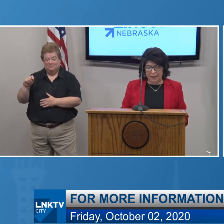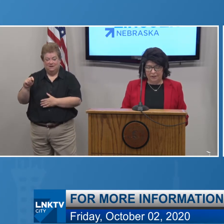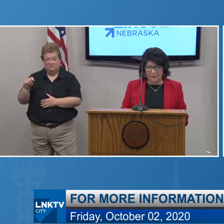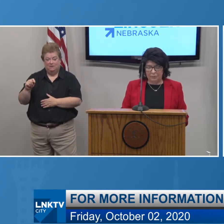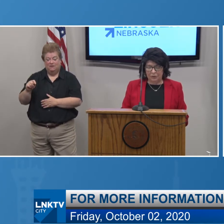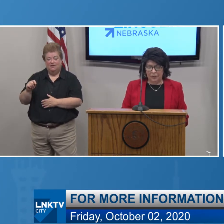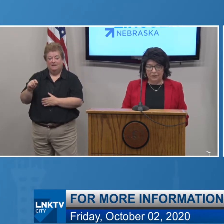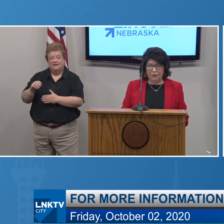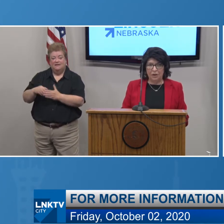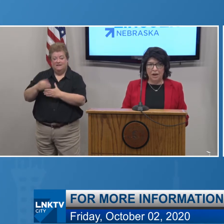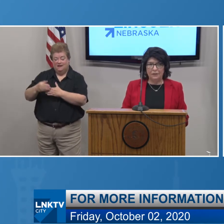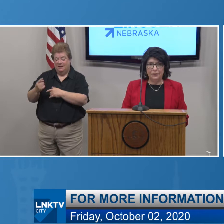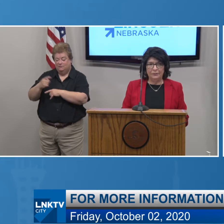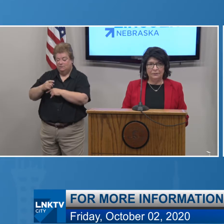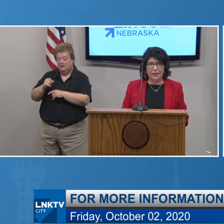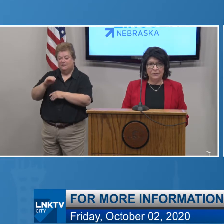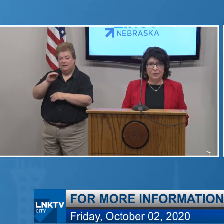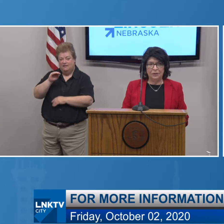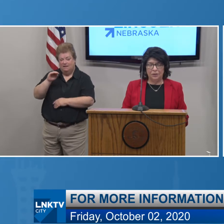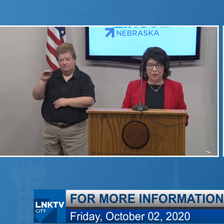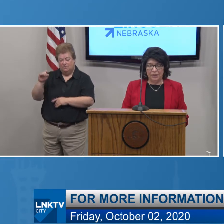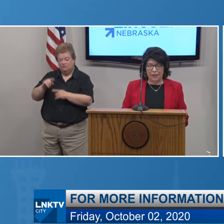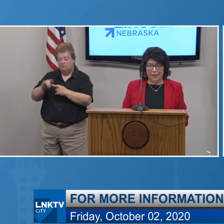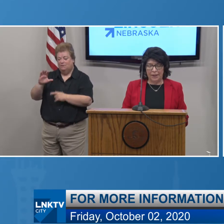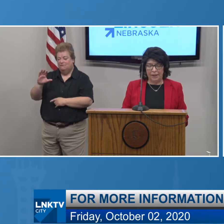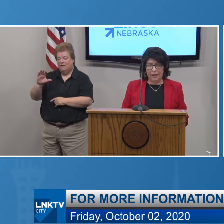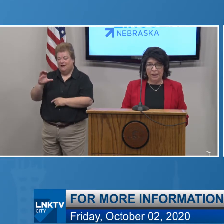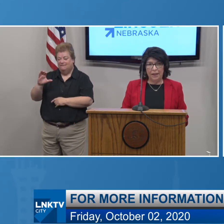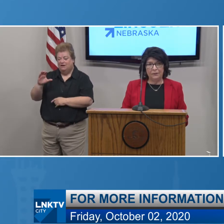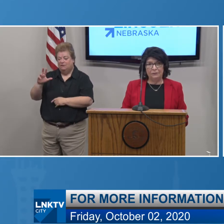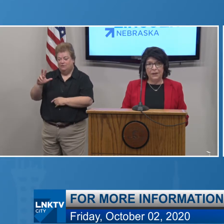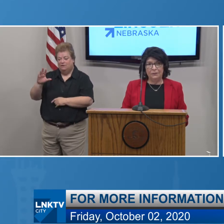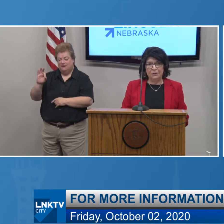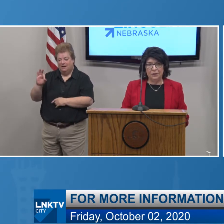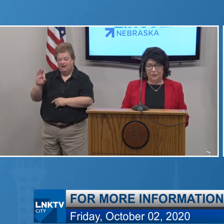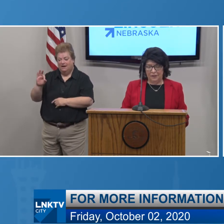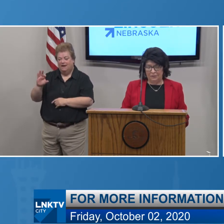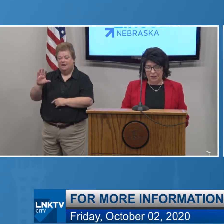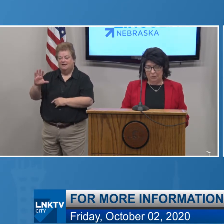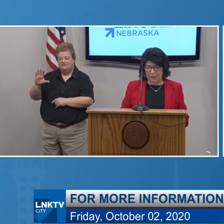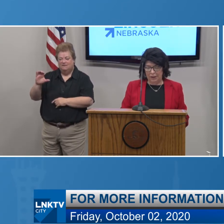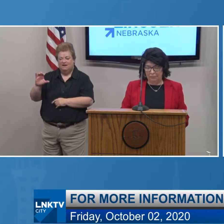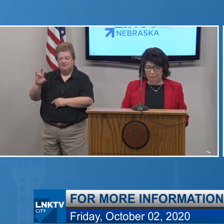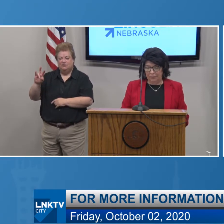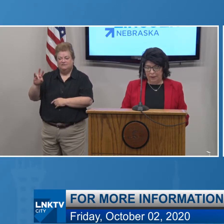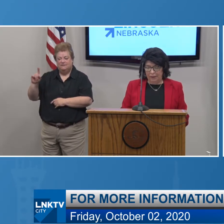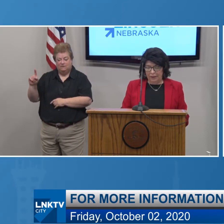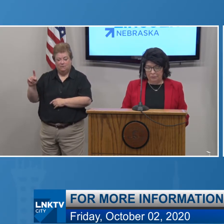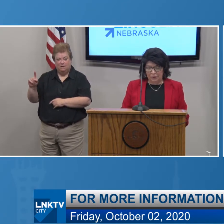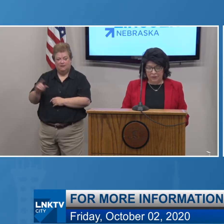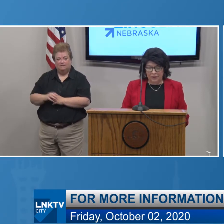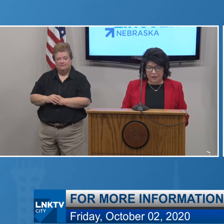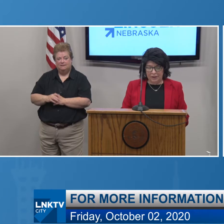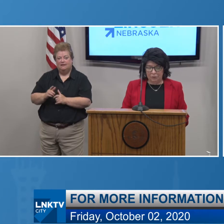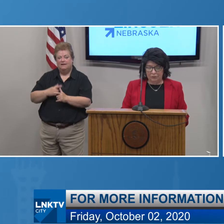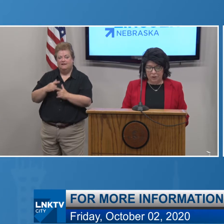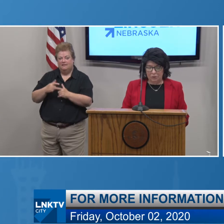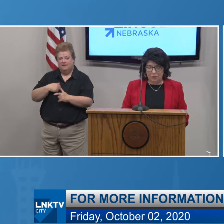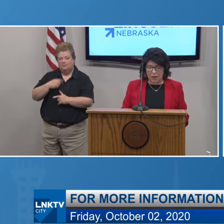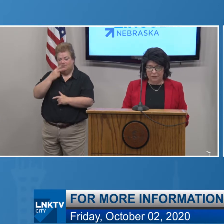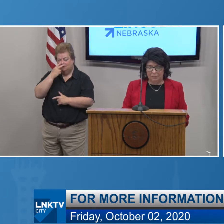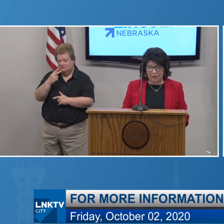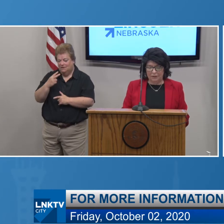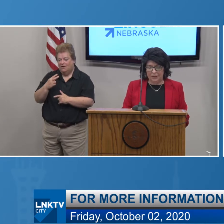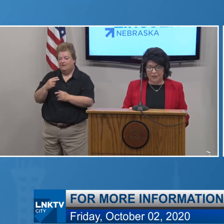the case numbers leveled off at 539 and 571. Then we saw the number of